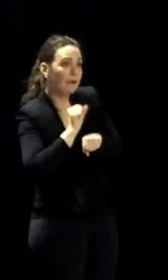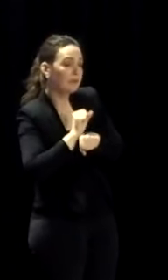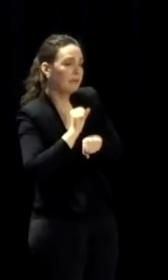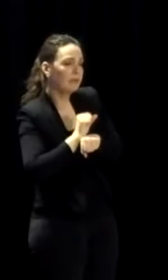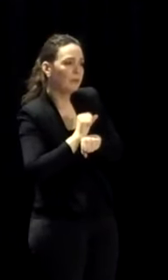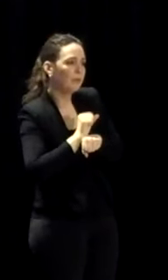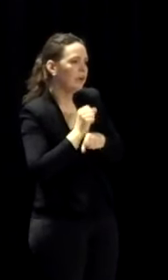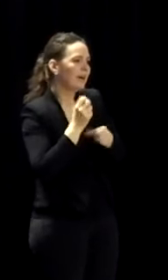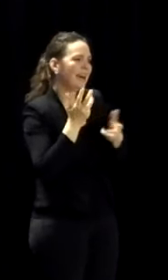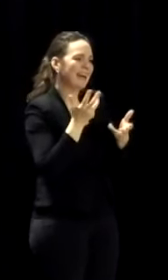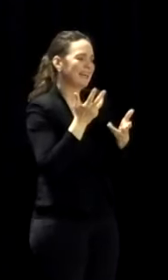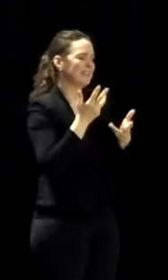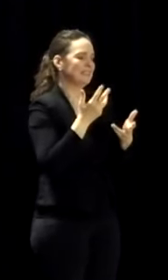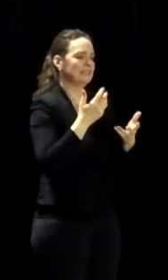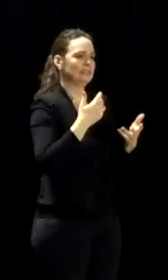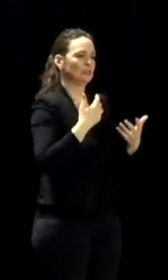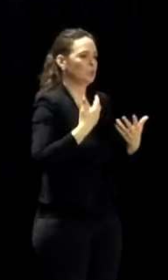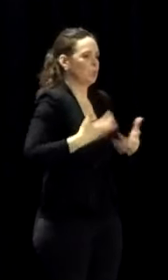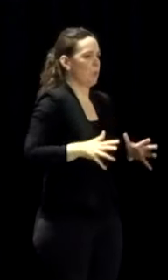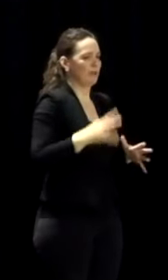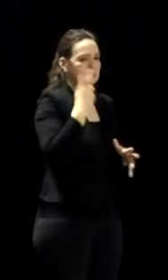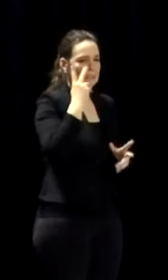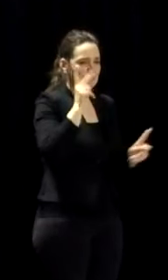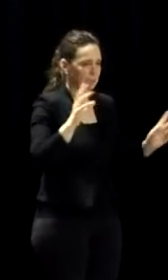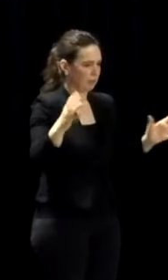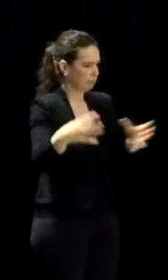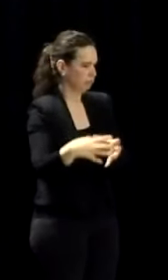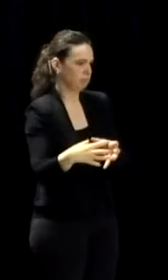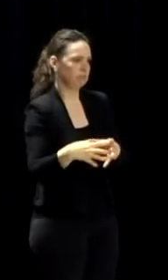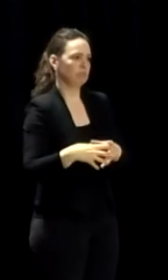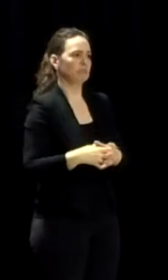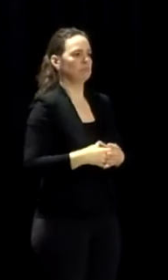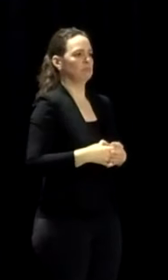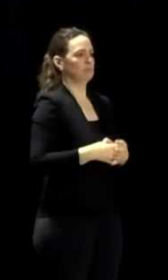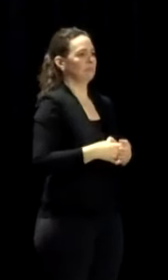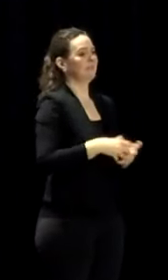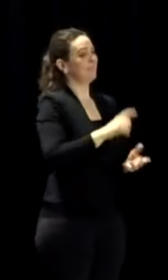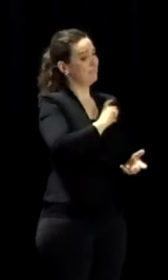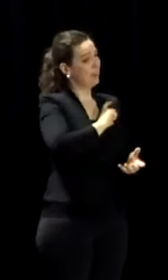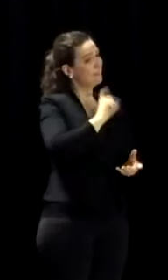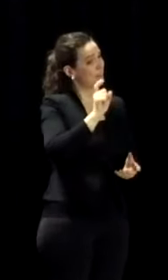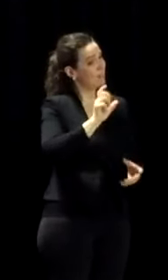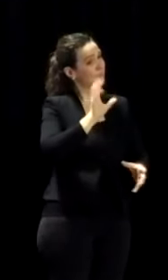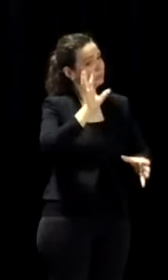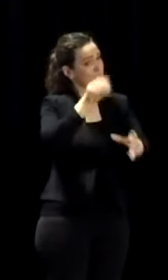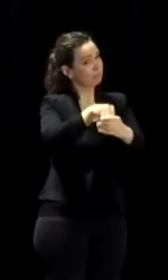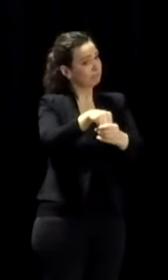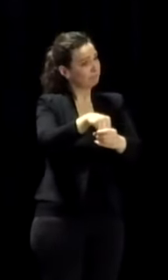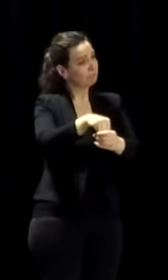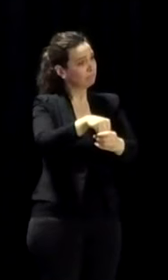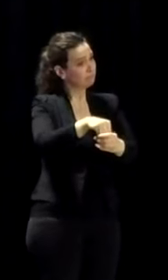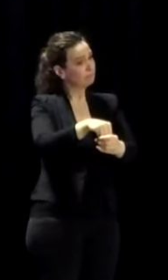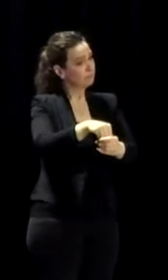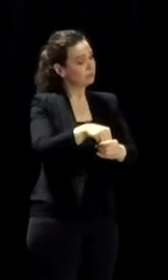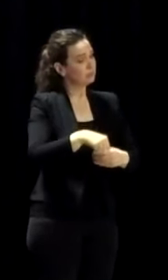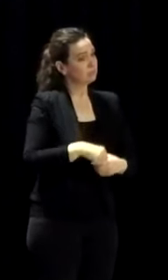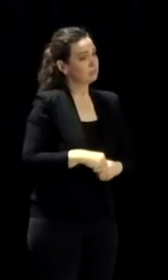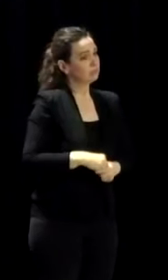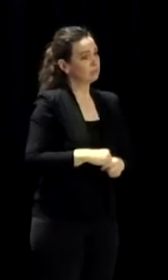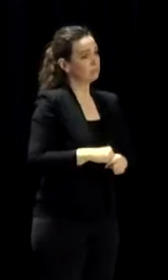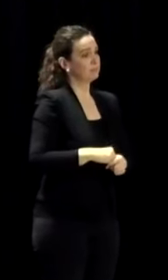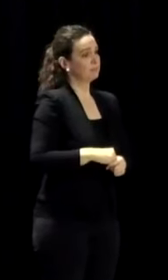sure the law enforcement community is going to, whether it's issuing a ticket or whatnot. We're working with the